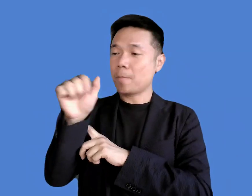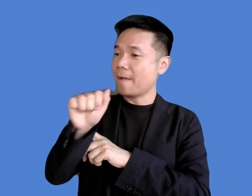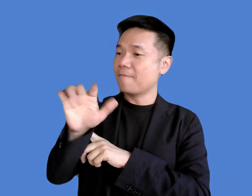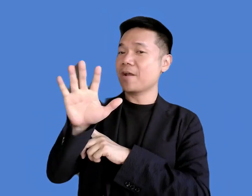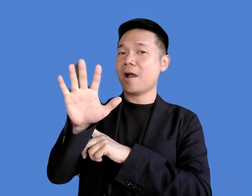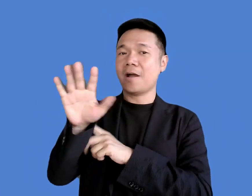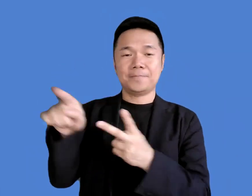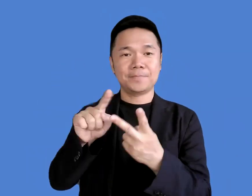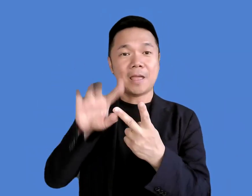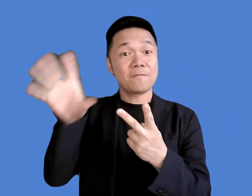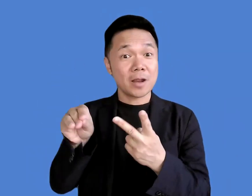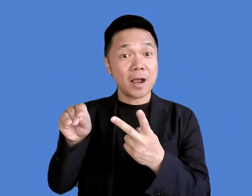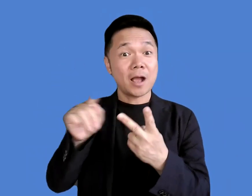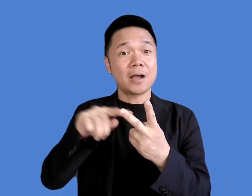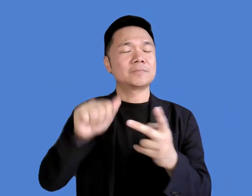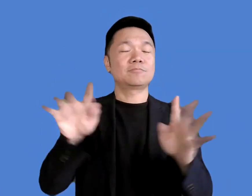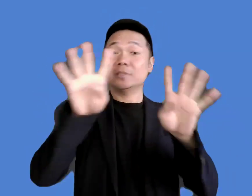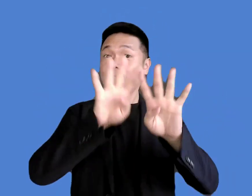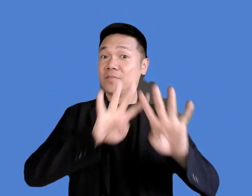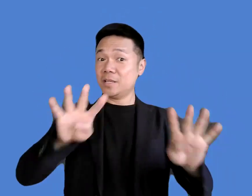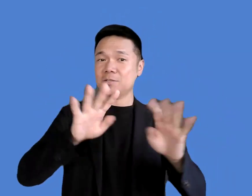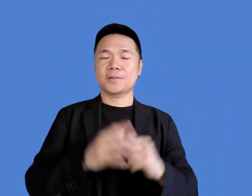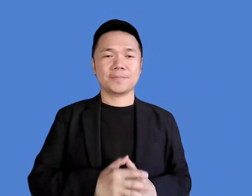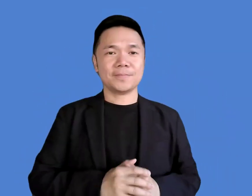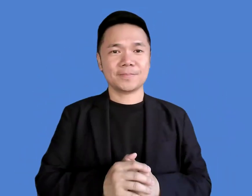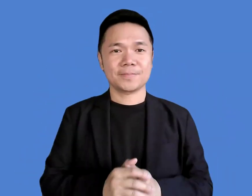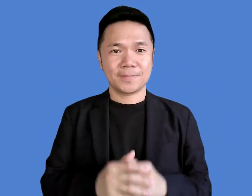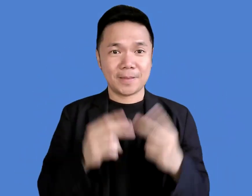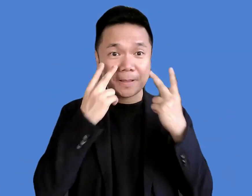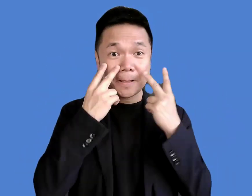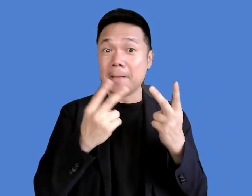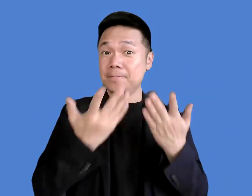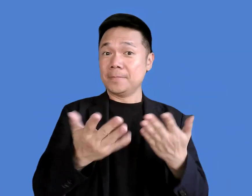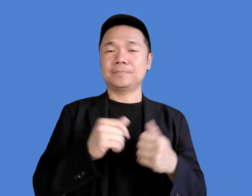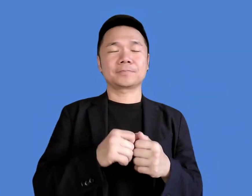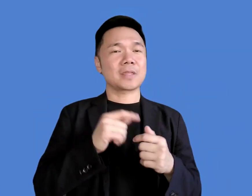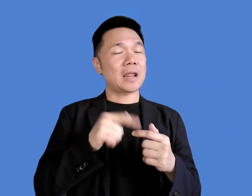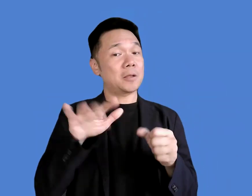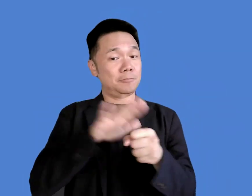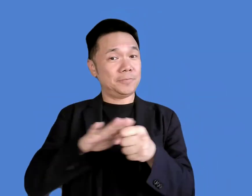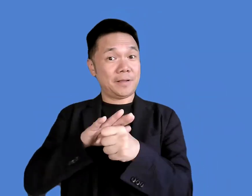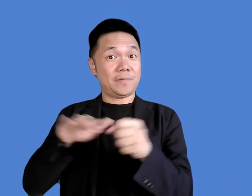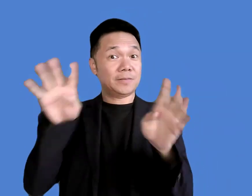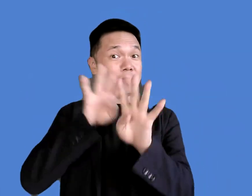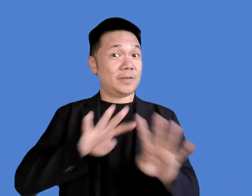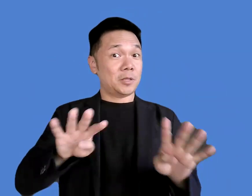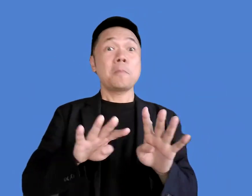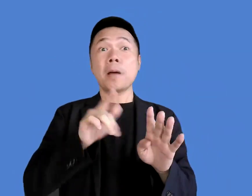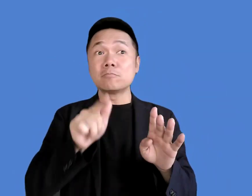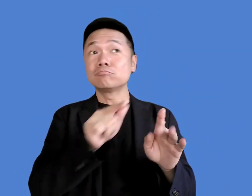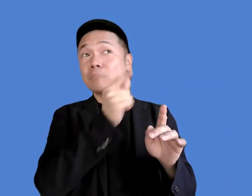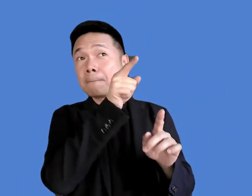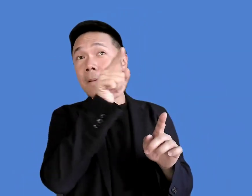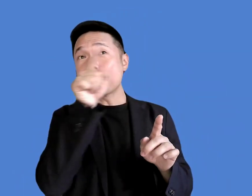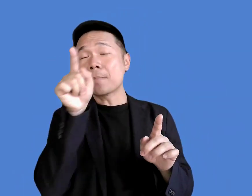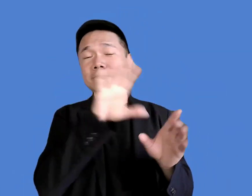Africa, the majority from Southeast Asia. So the majority joining us today from our region, but we do have some joining in from